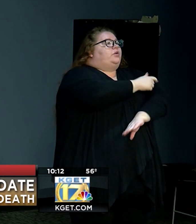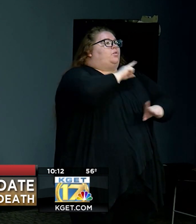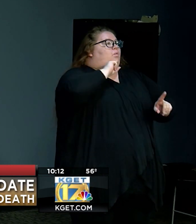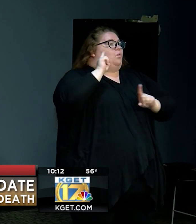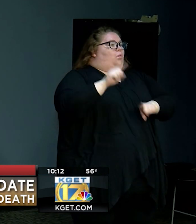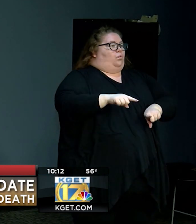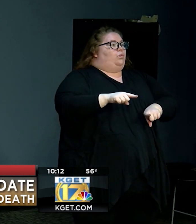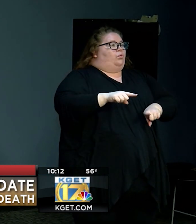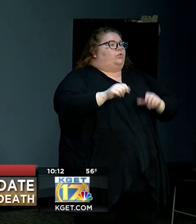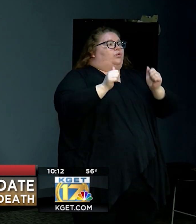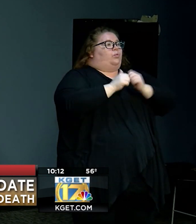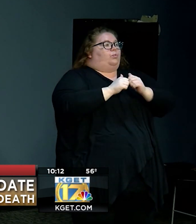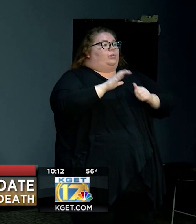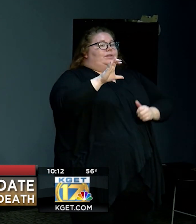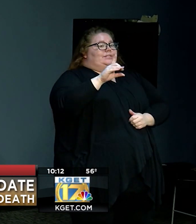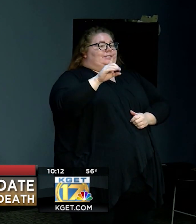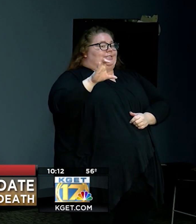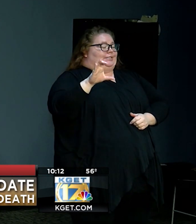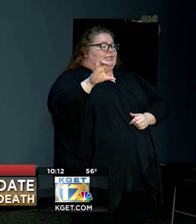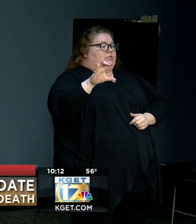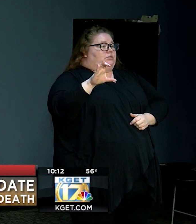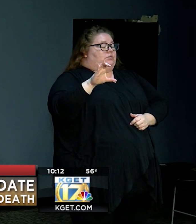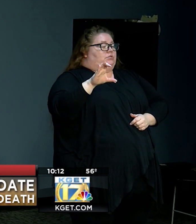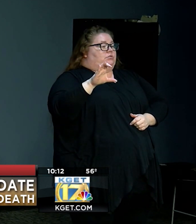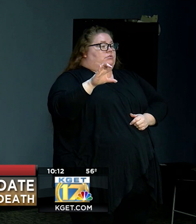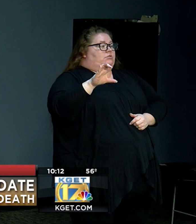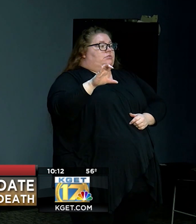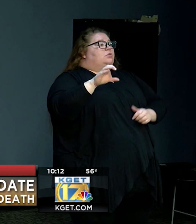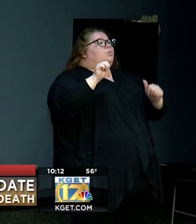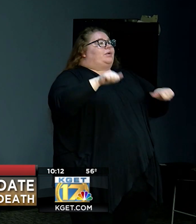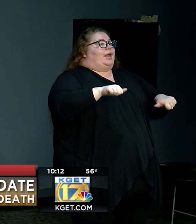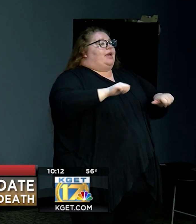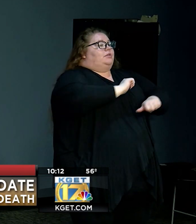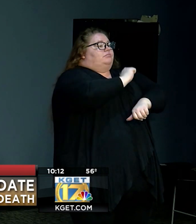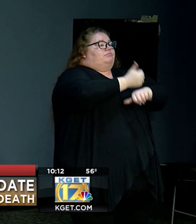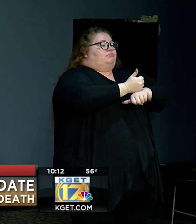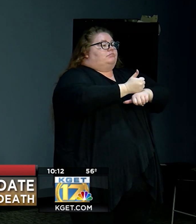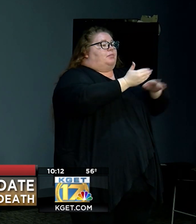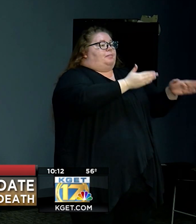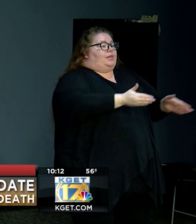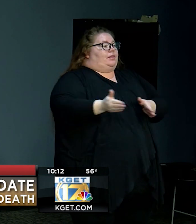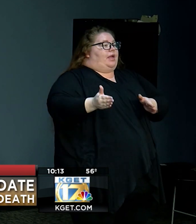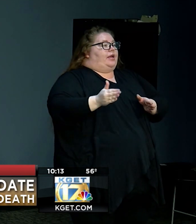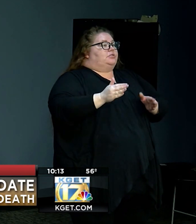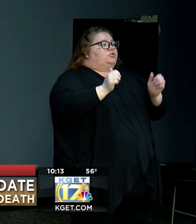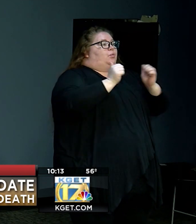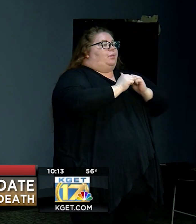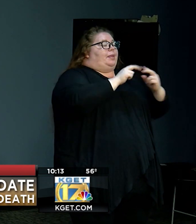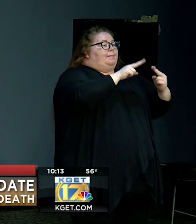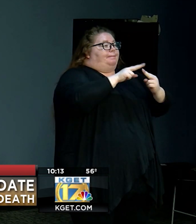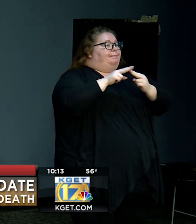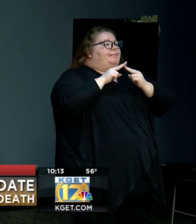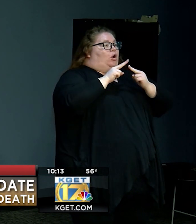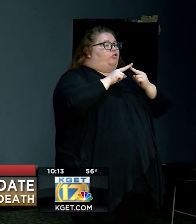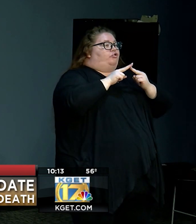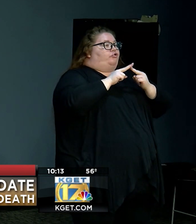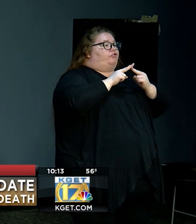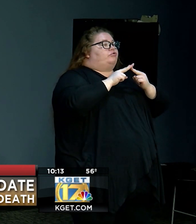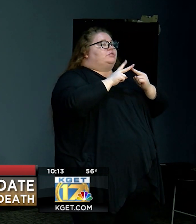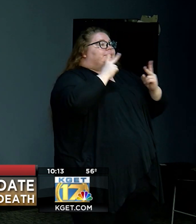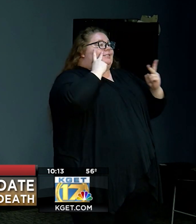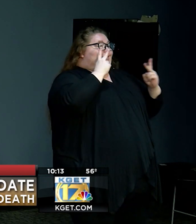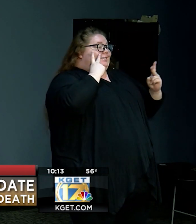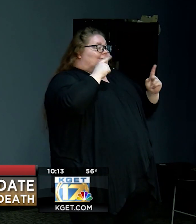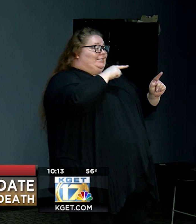control. It also allows the ability to implement plans to work with partners to ensure targeted populations